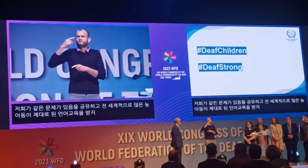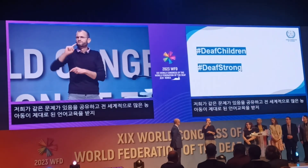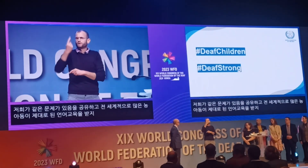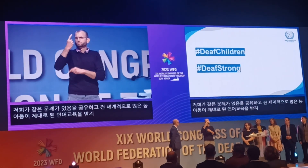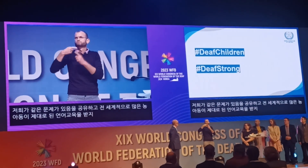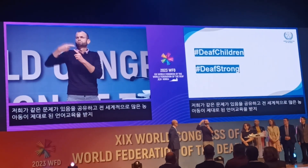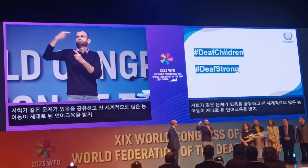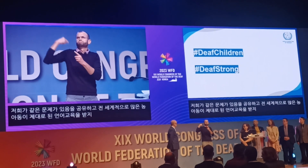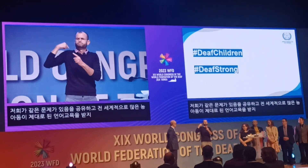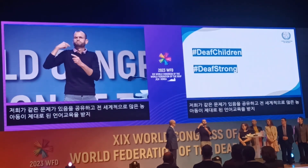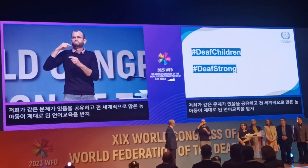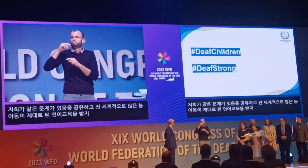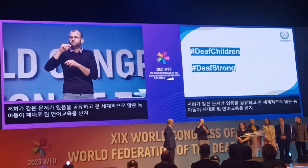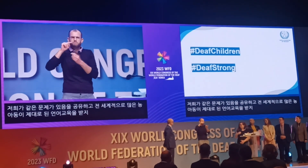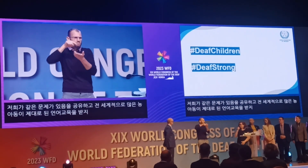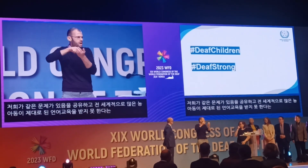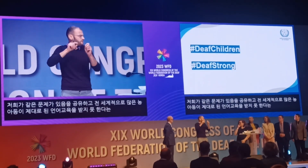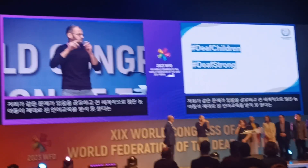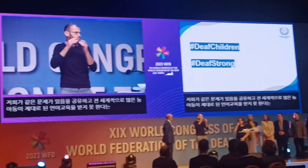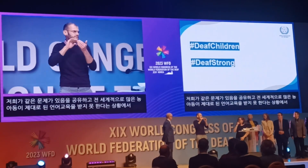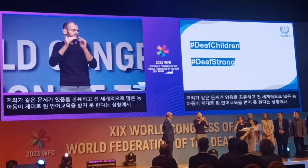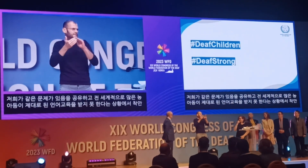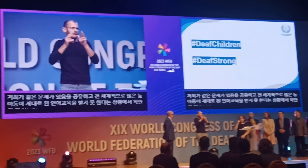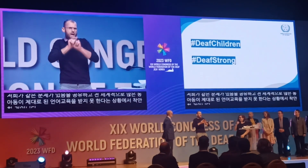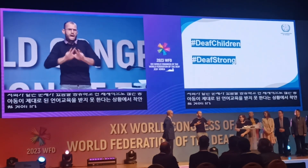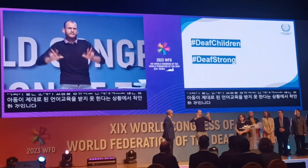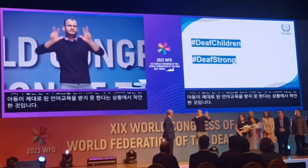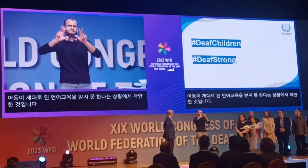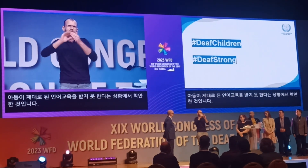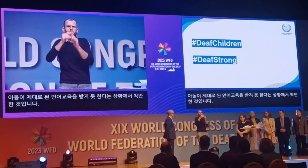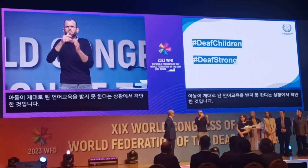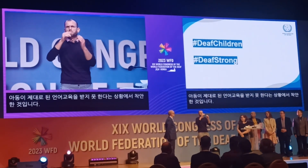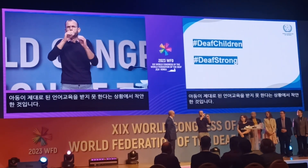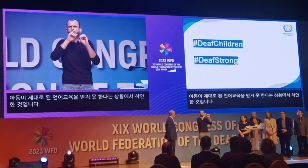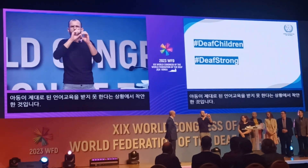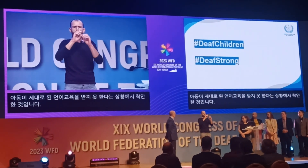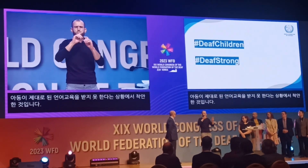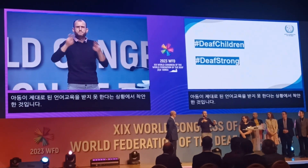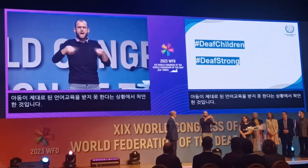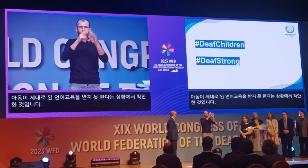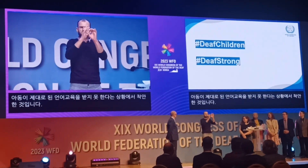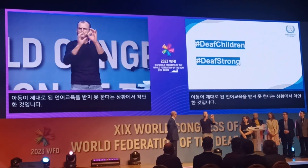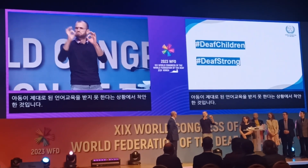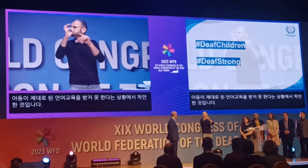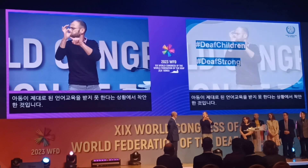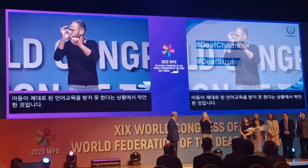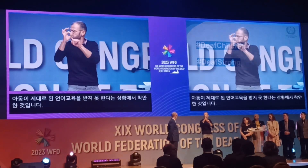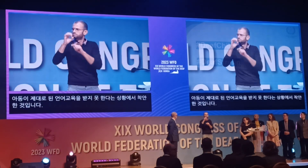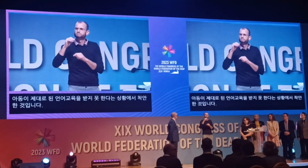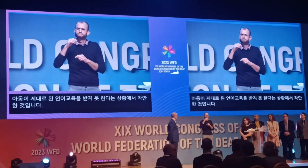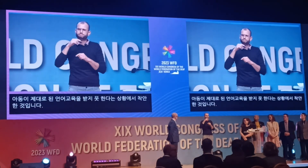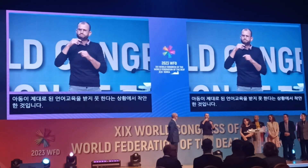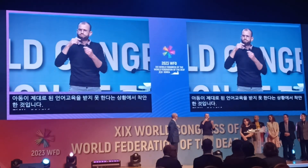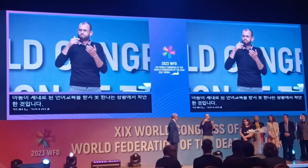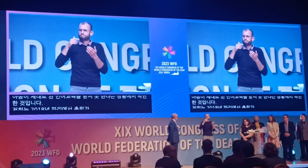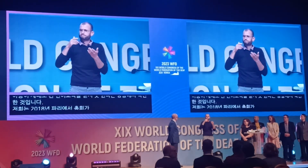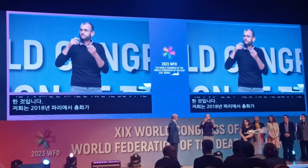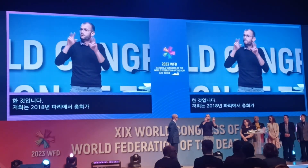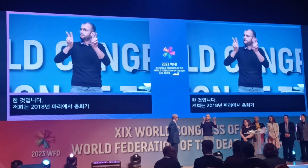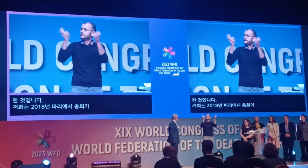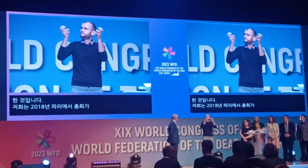We saw back at the 2018 Congress in Paris this idea